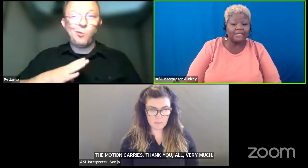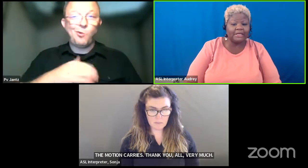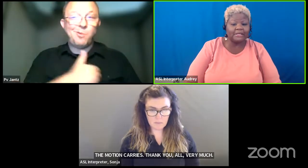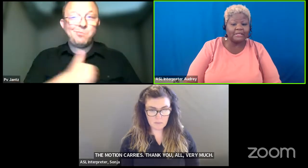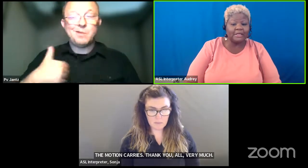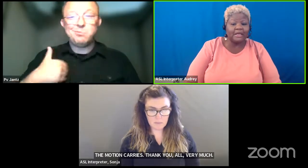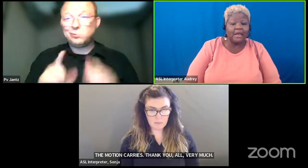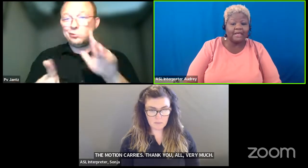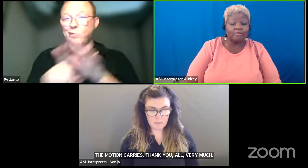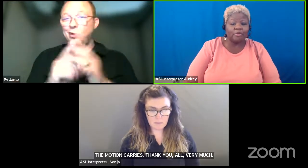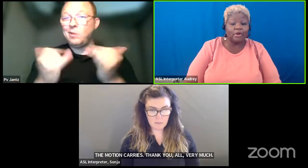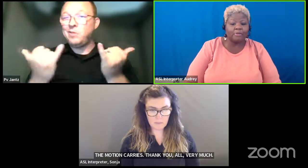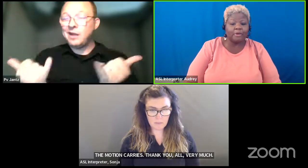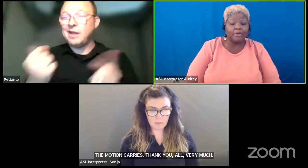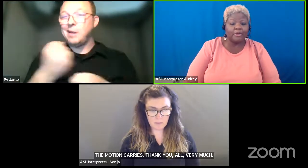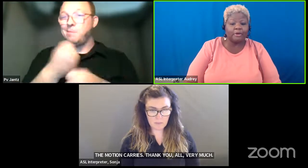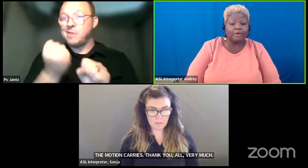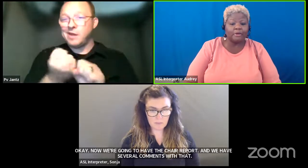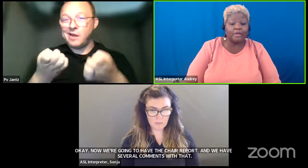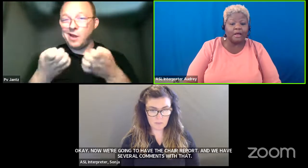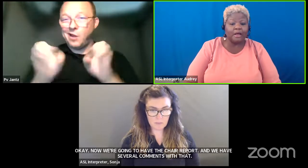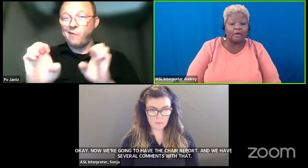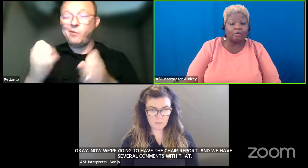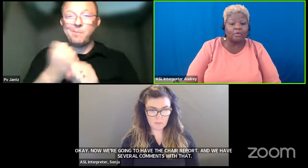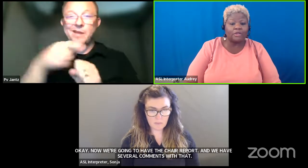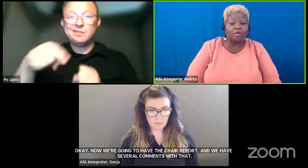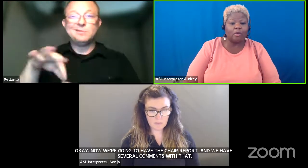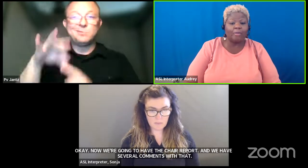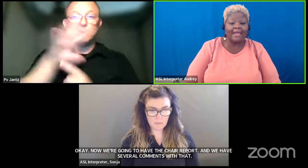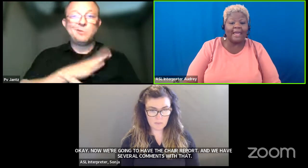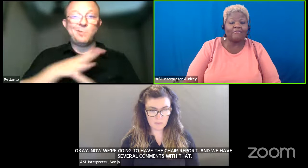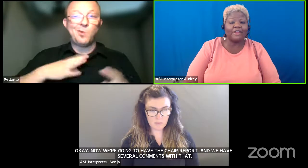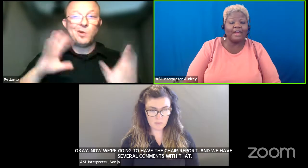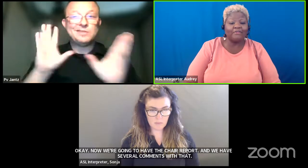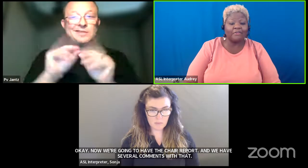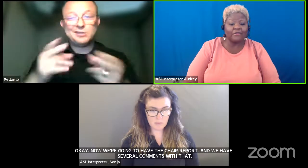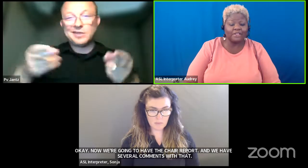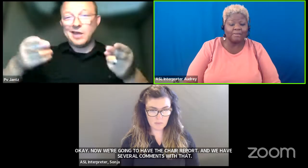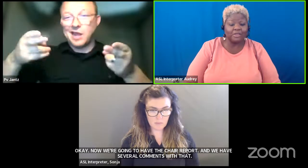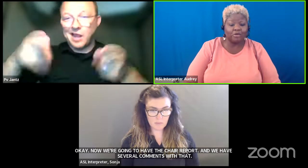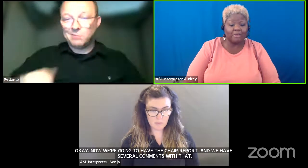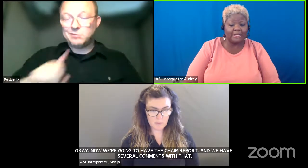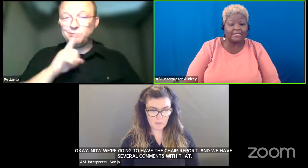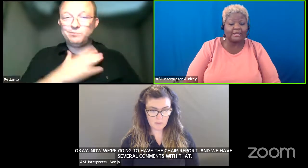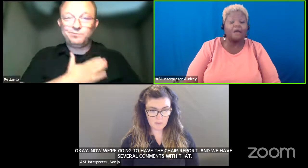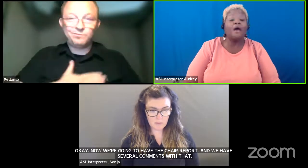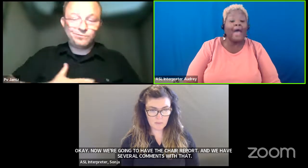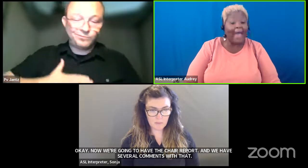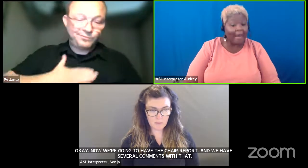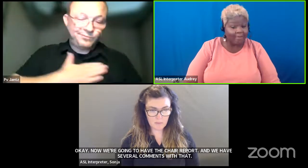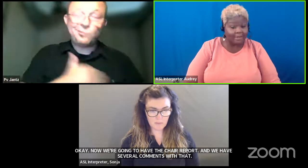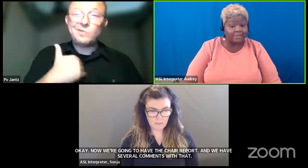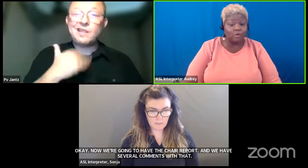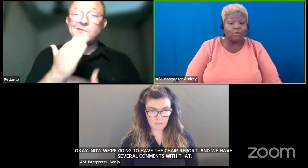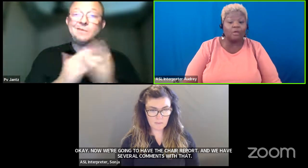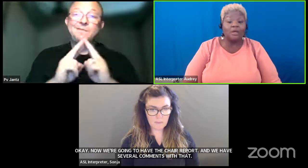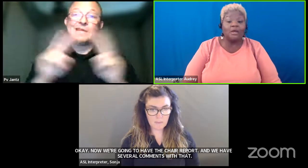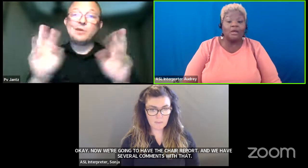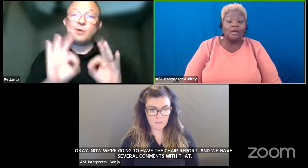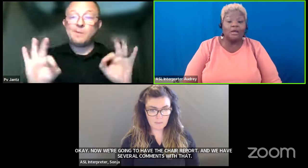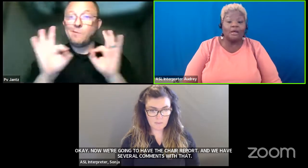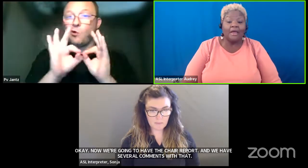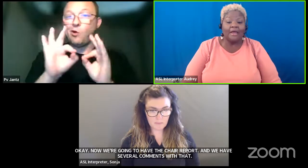Unfortunately, please, as a board member, we want to show up and make every effort for this special meeting to happen.